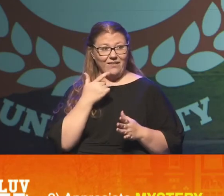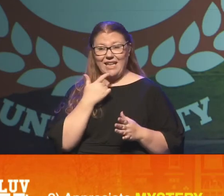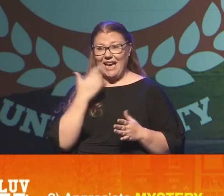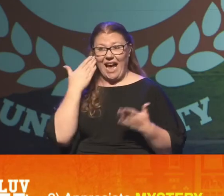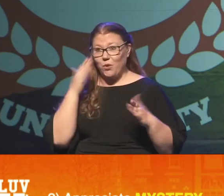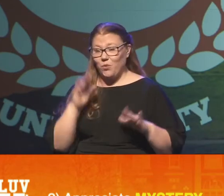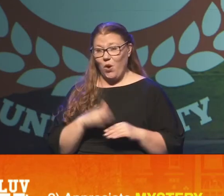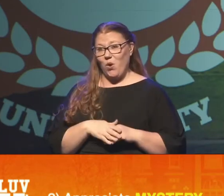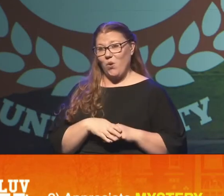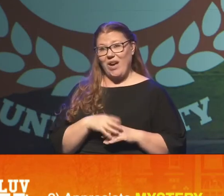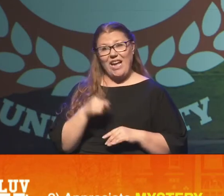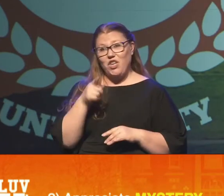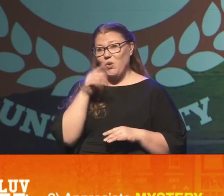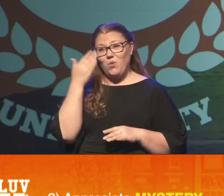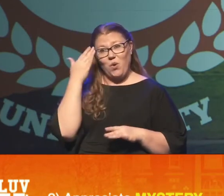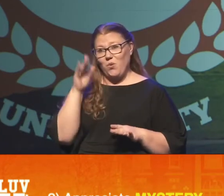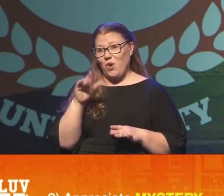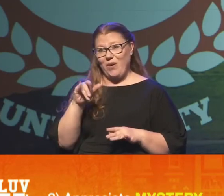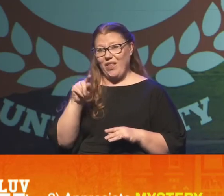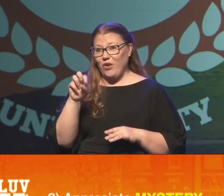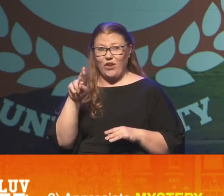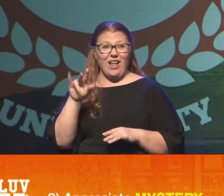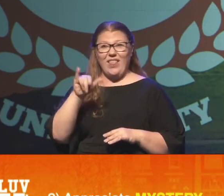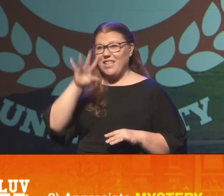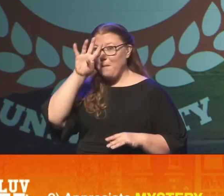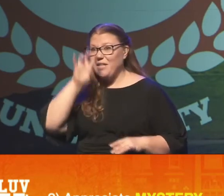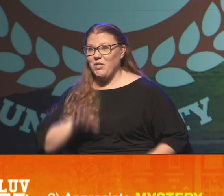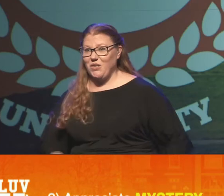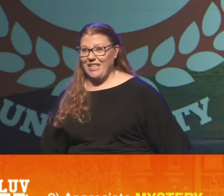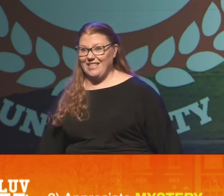know, and neither do you. It's a mystery.